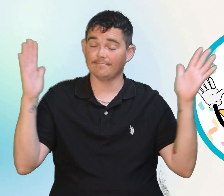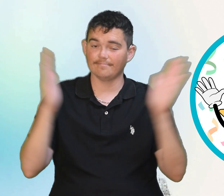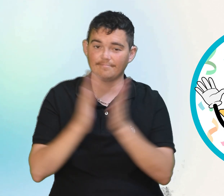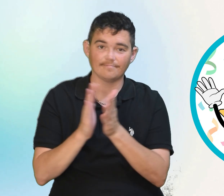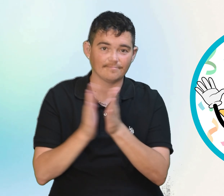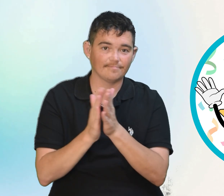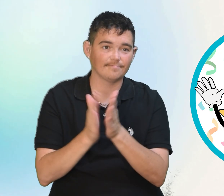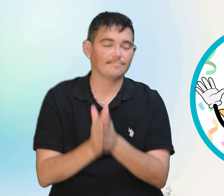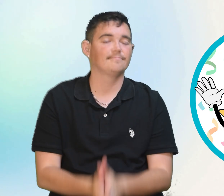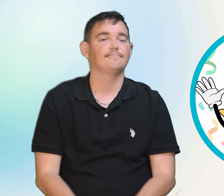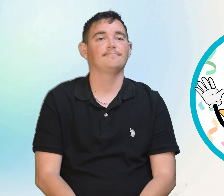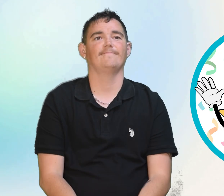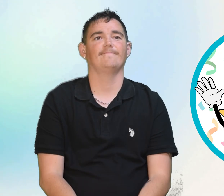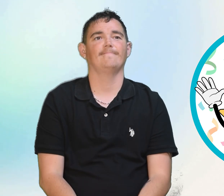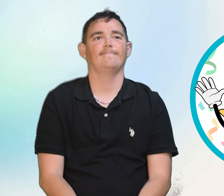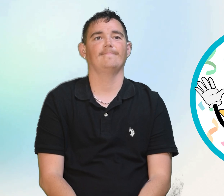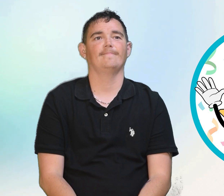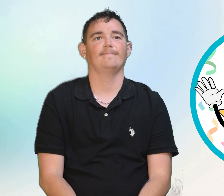Yay.